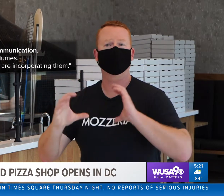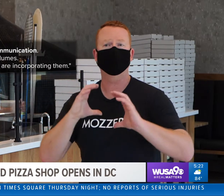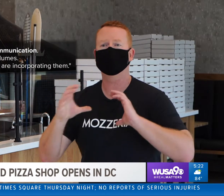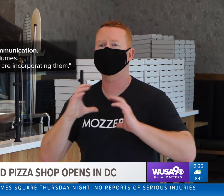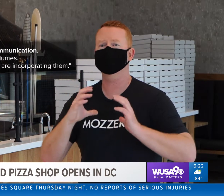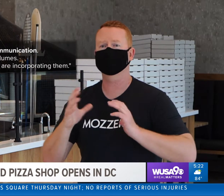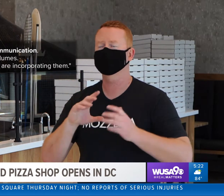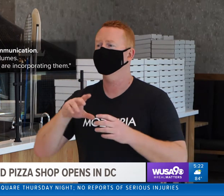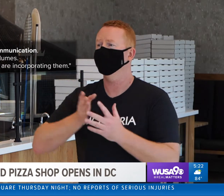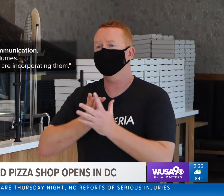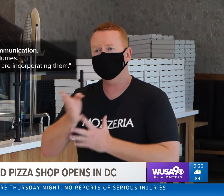Thank you.